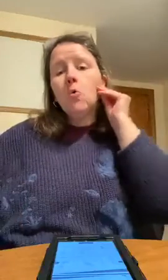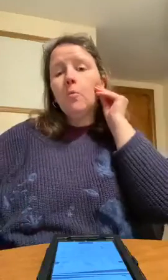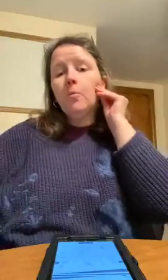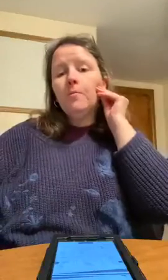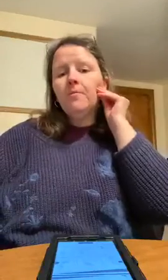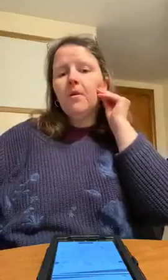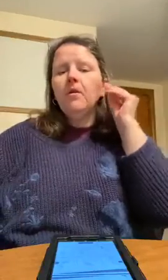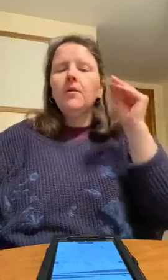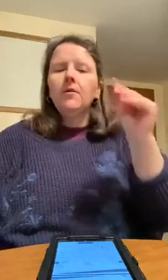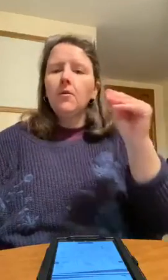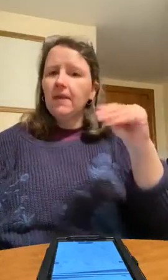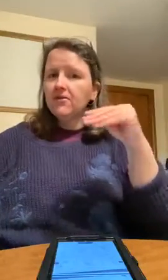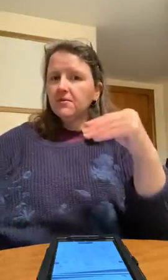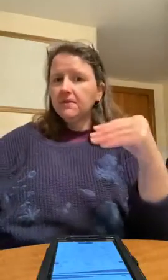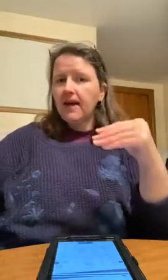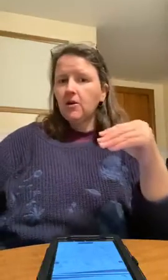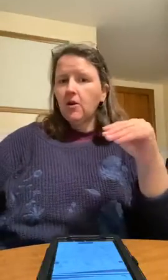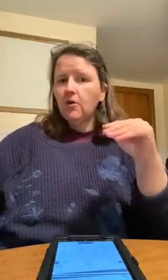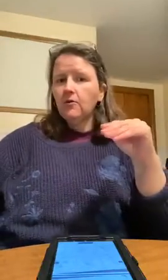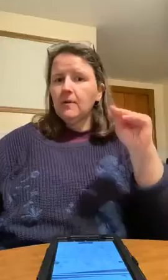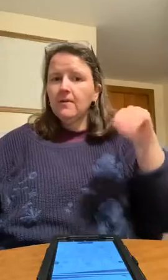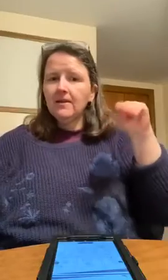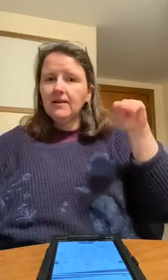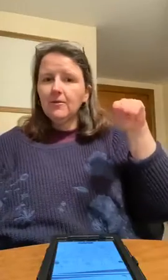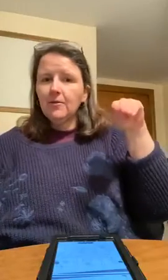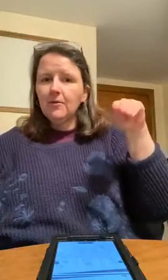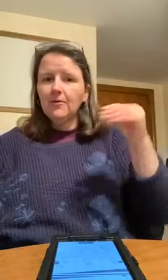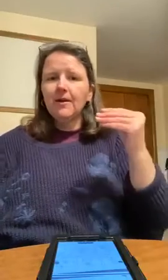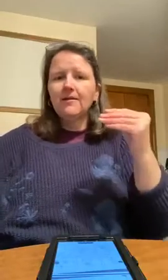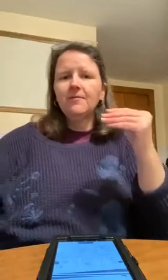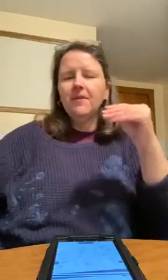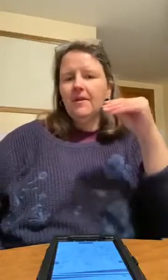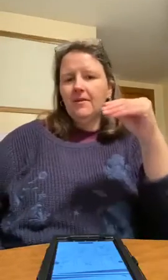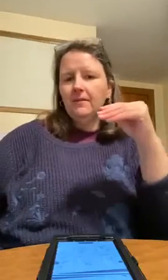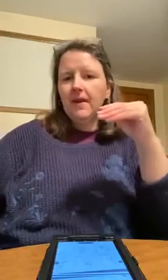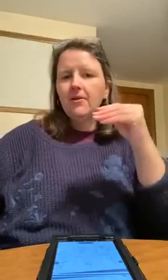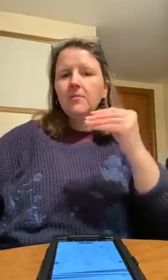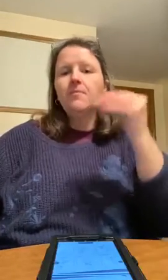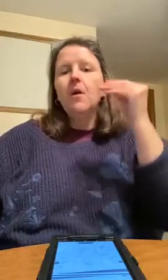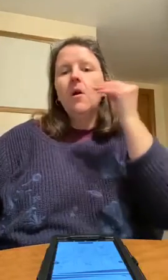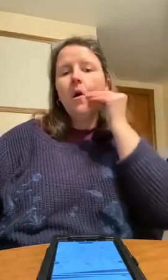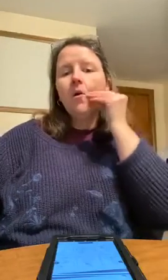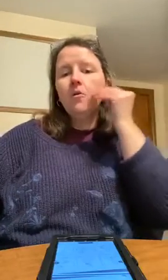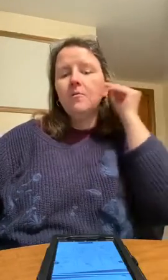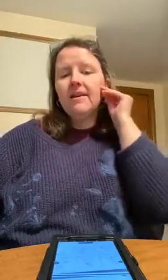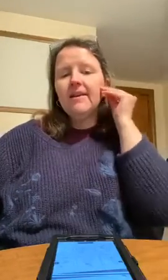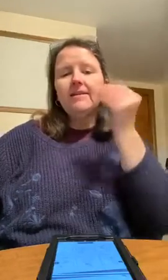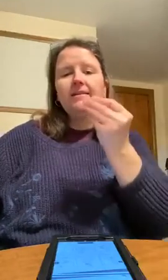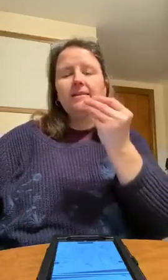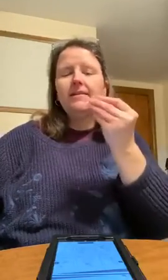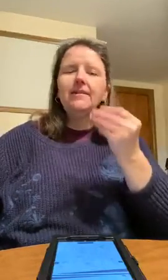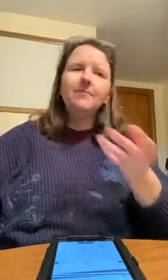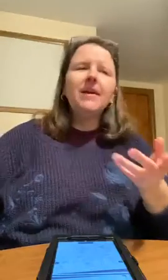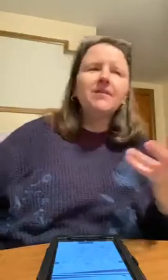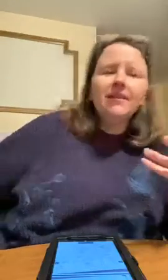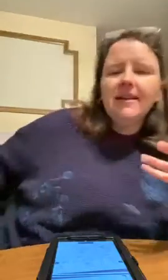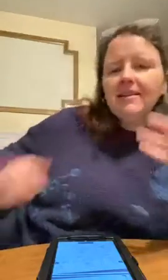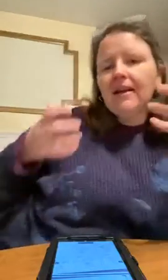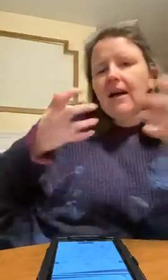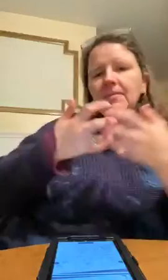Home. So there's your flat O. Remember the little hoo-hoo? Okay. The flat O. Home is, basically, it's a